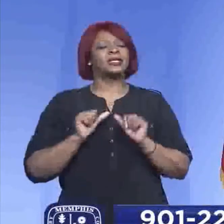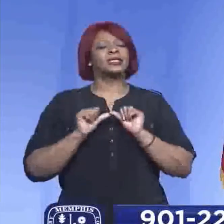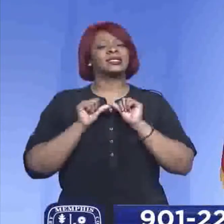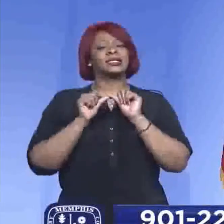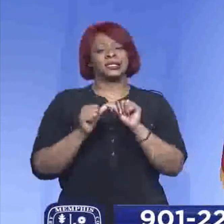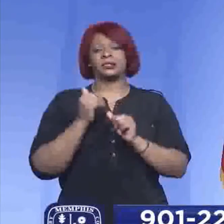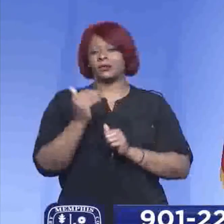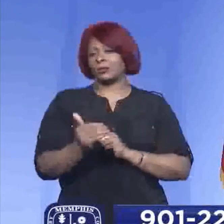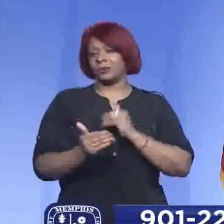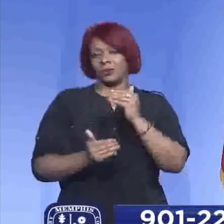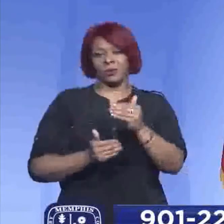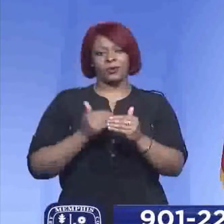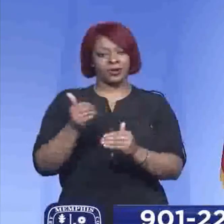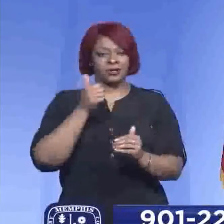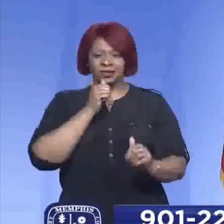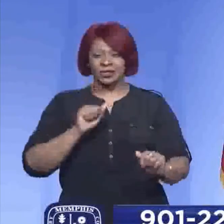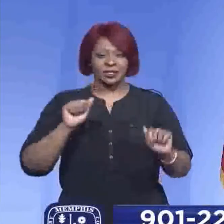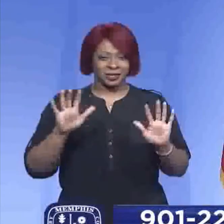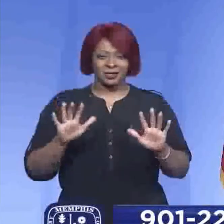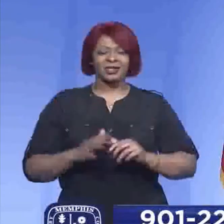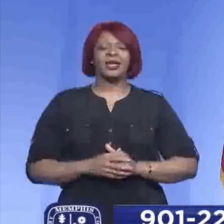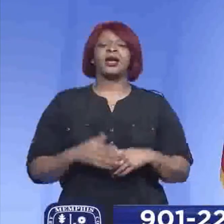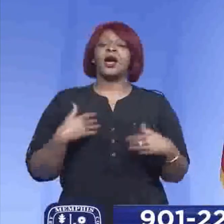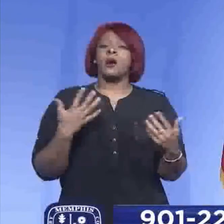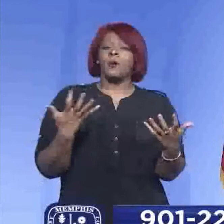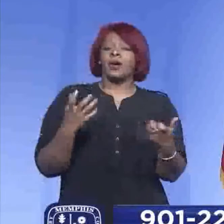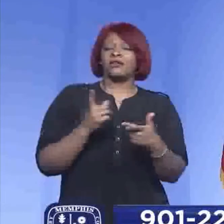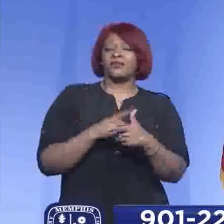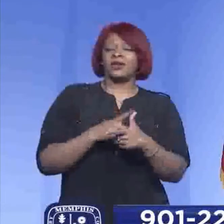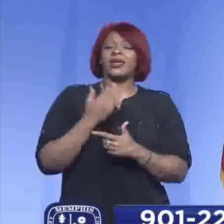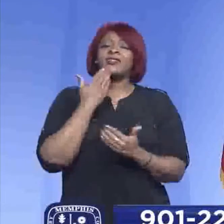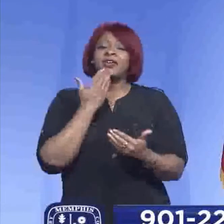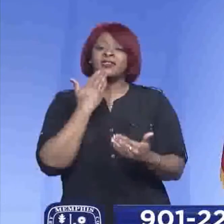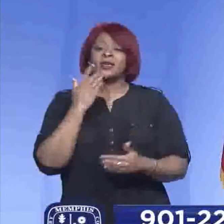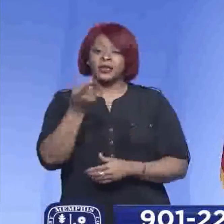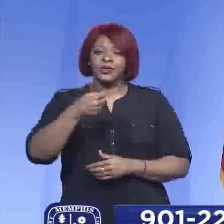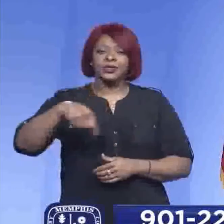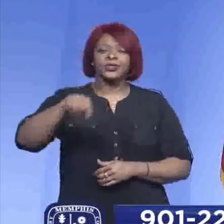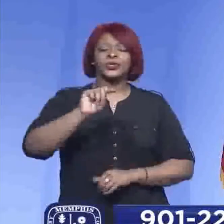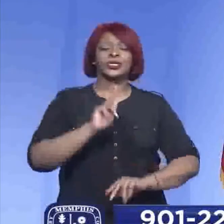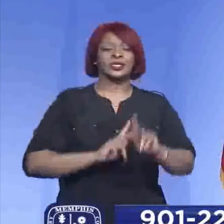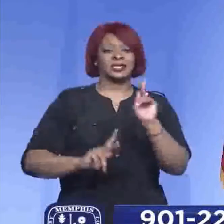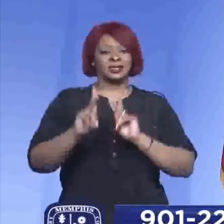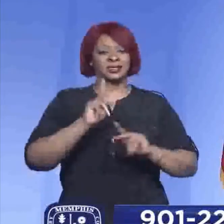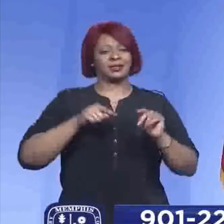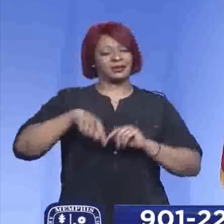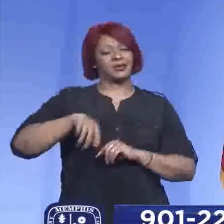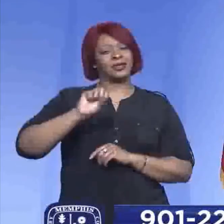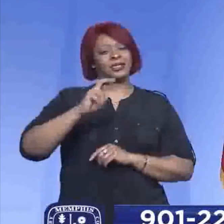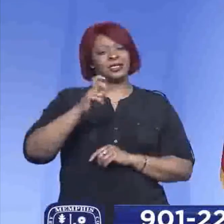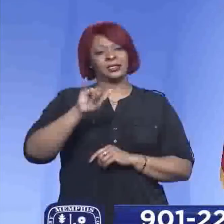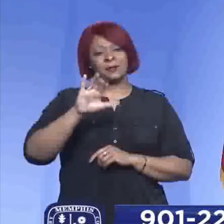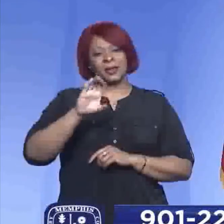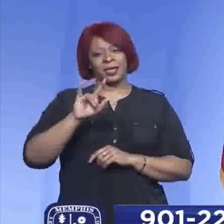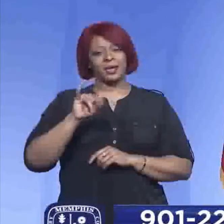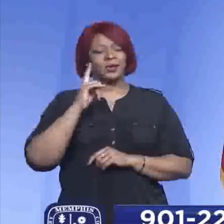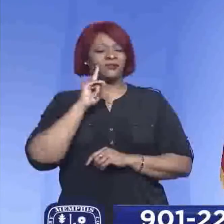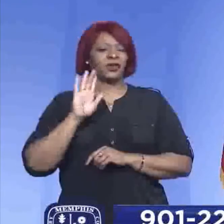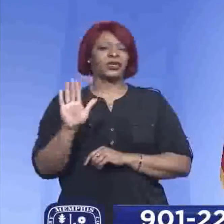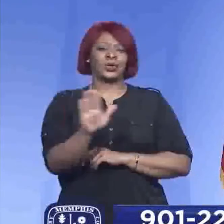the course. First, I want to just thank you, fellow citizens of Shelby County, for